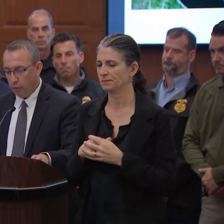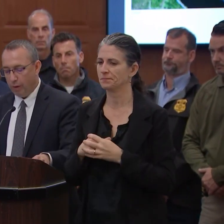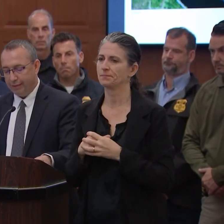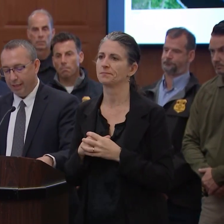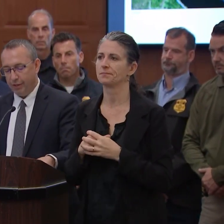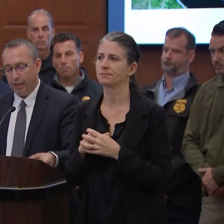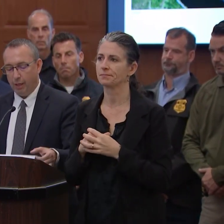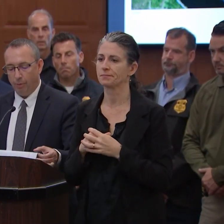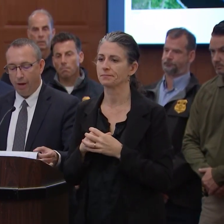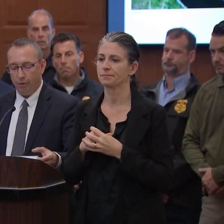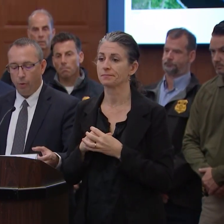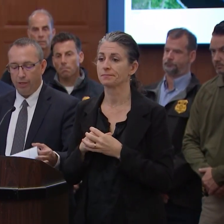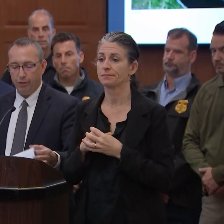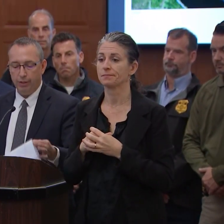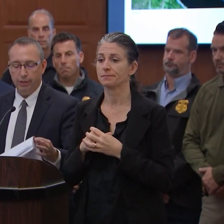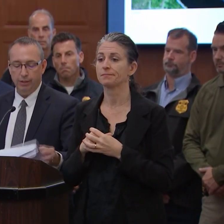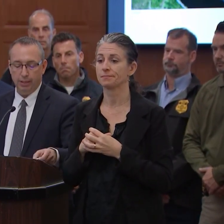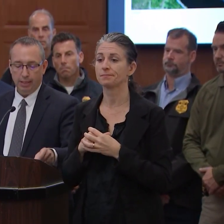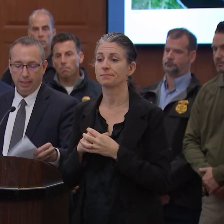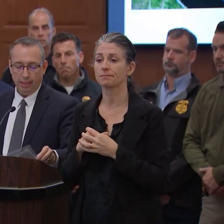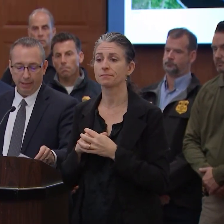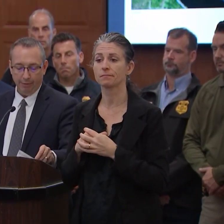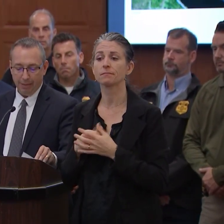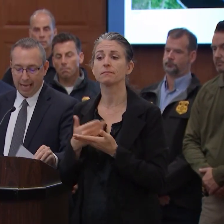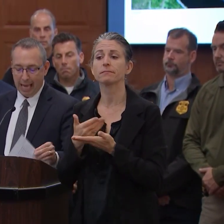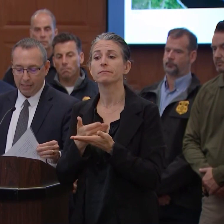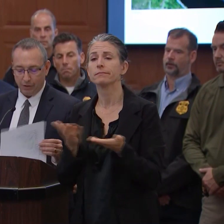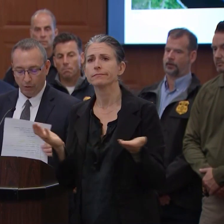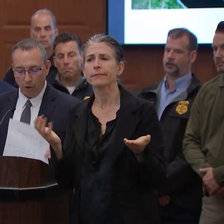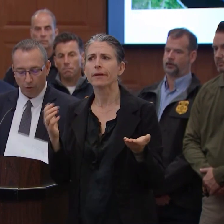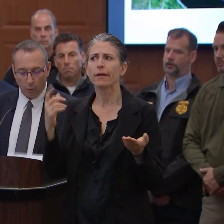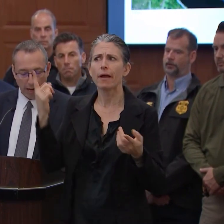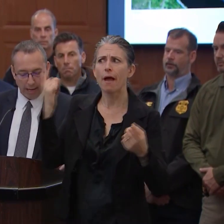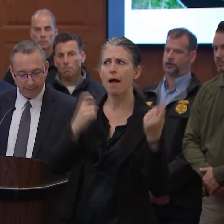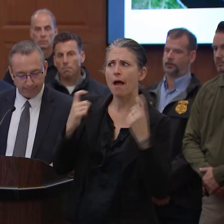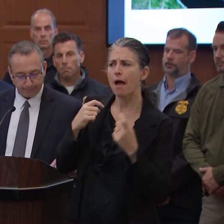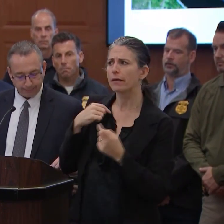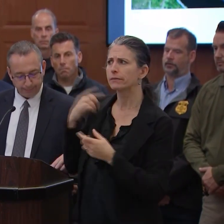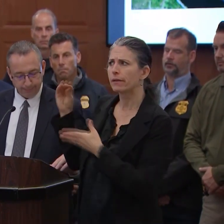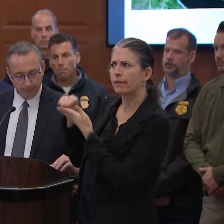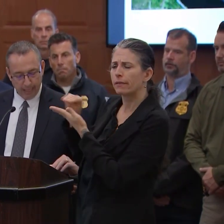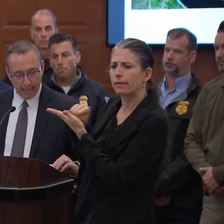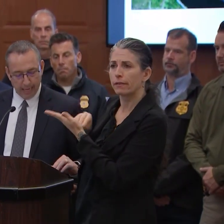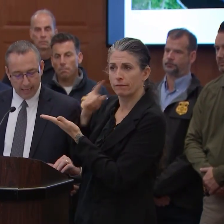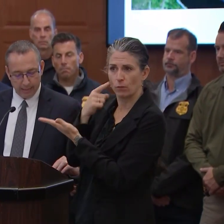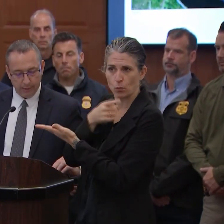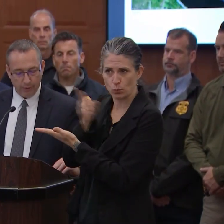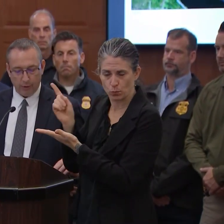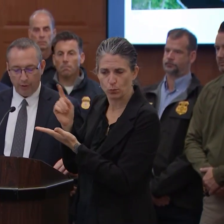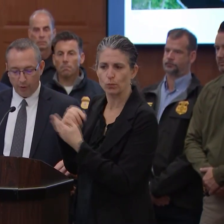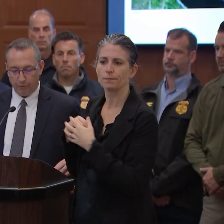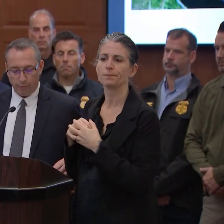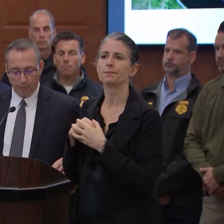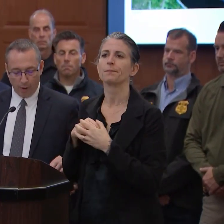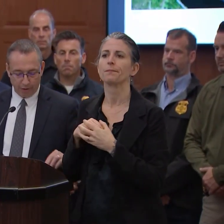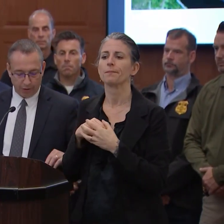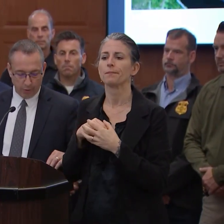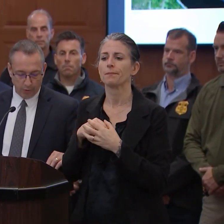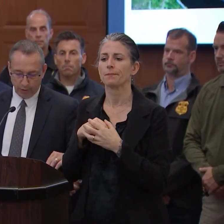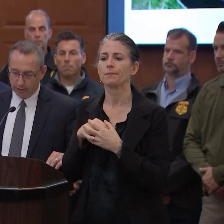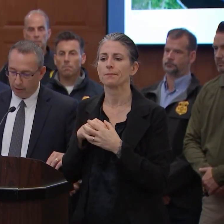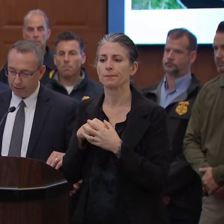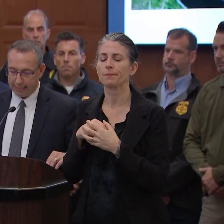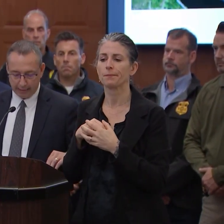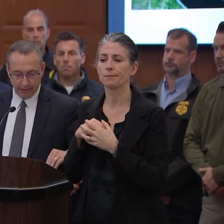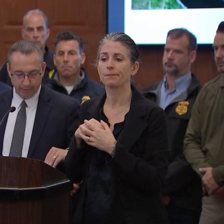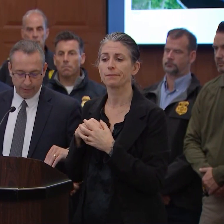So I do want to touch on a couple other questions that have been asked along the way. And with clearance from our